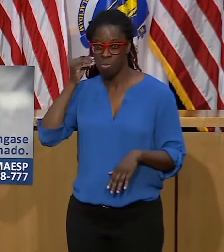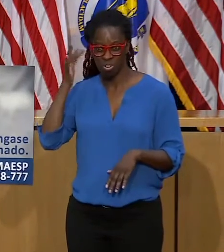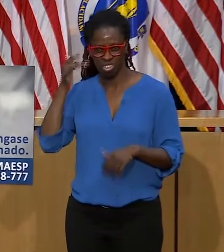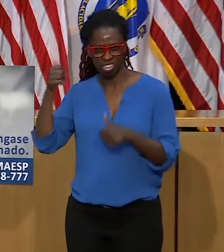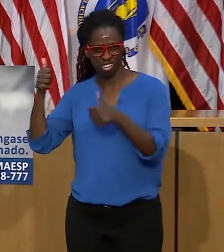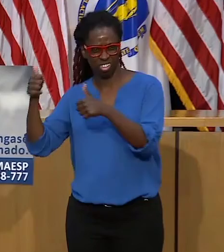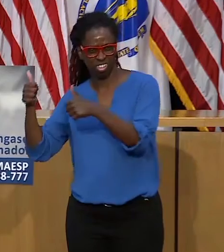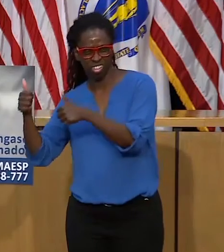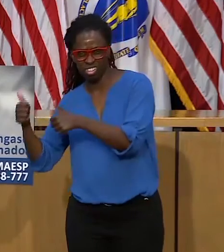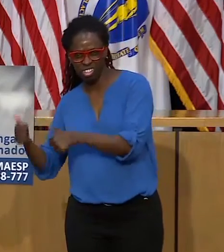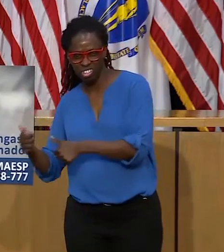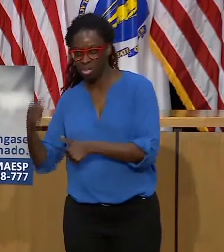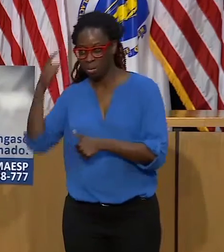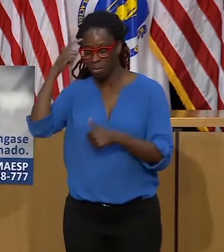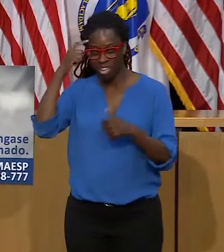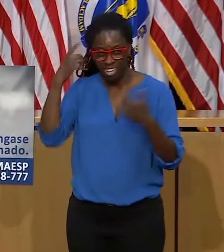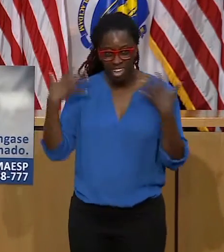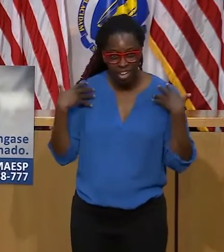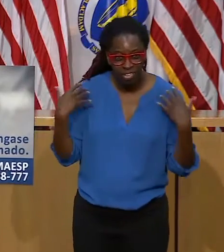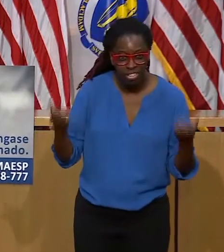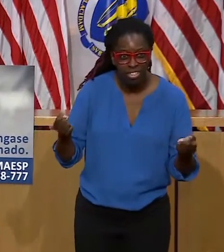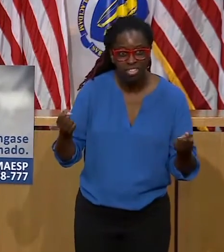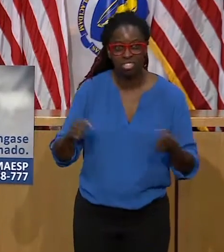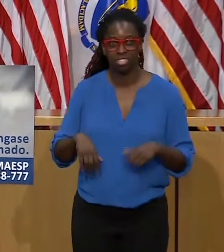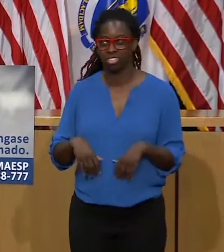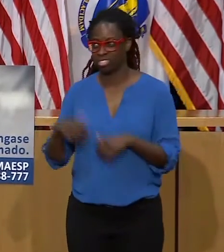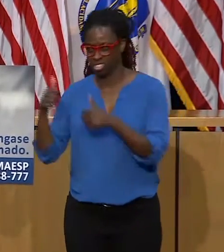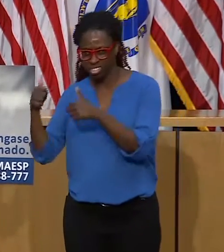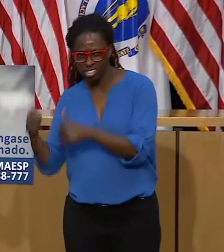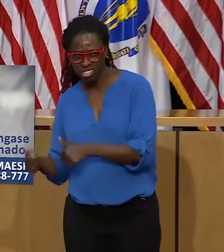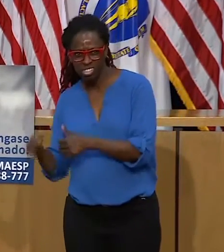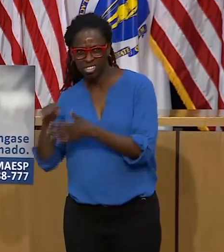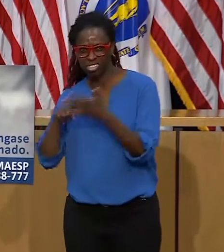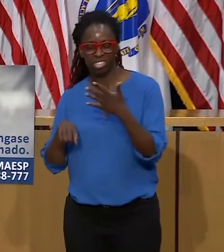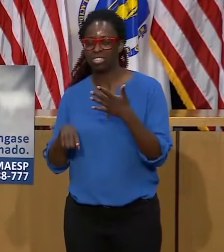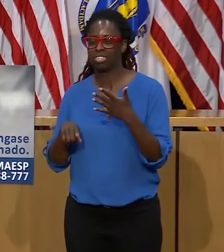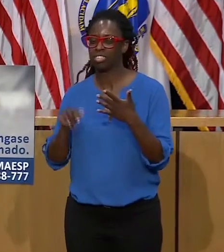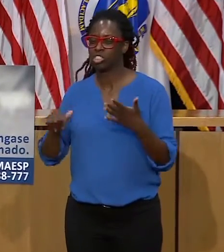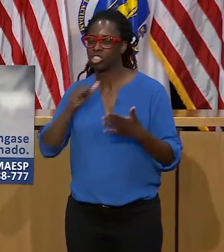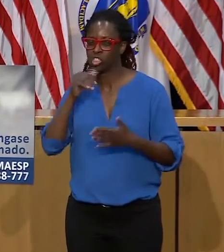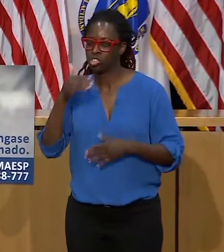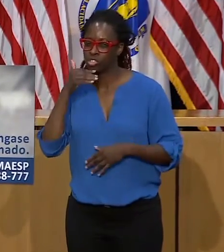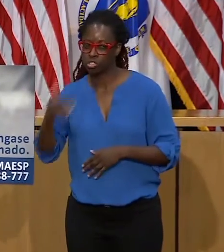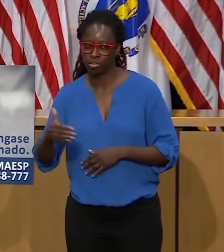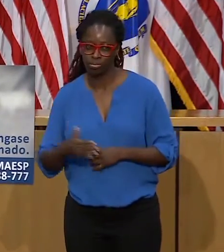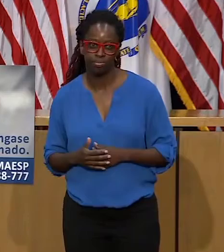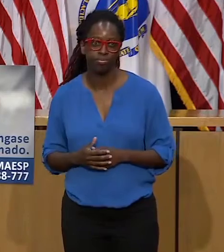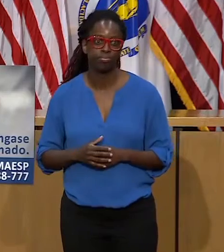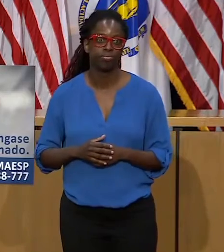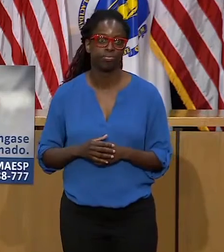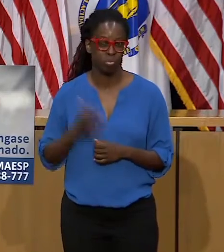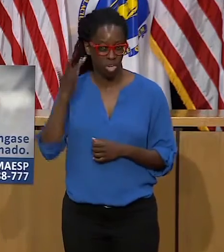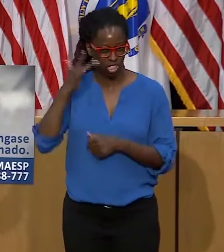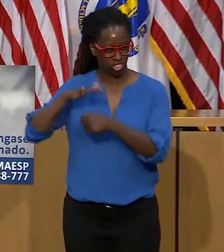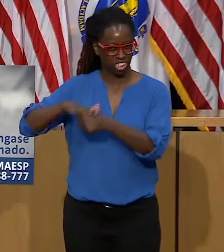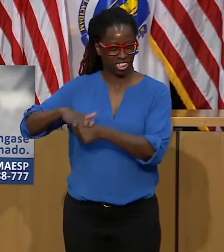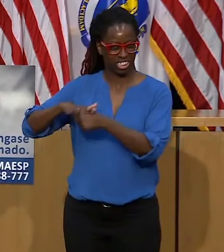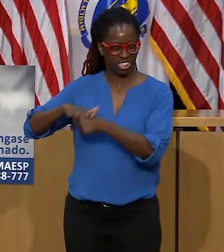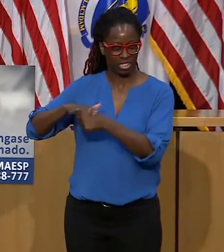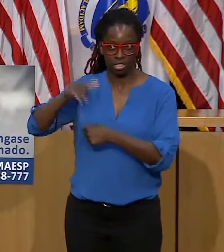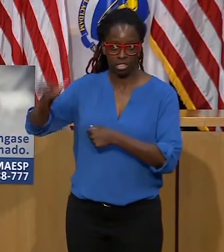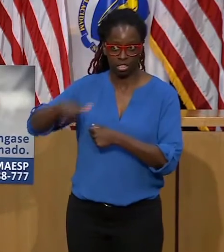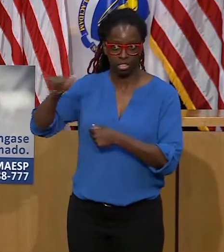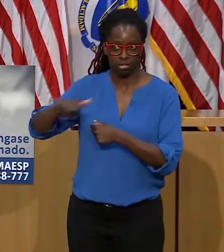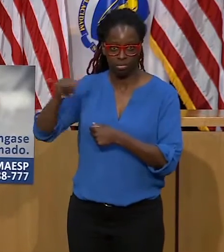My son with cerebral palsy, he's crying every day because he's very stressed out, and because he needs his